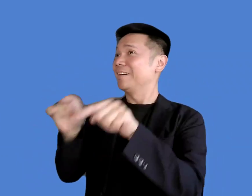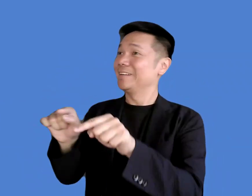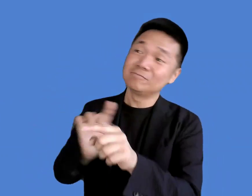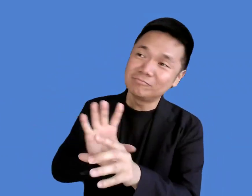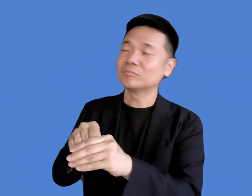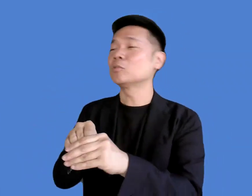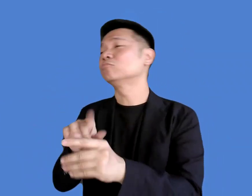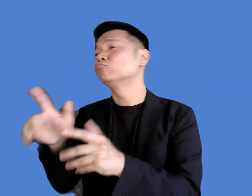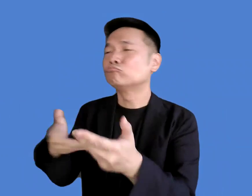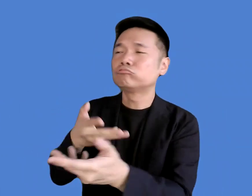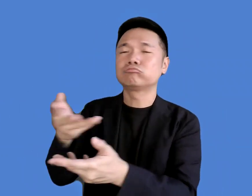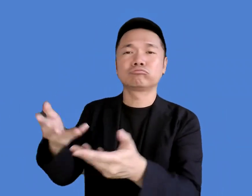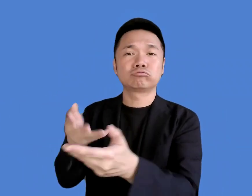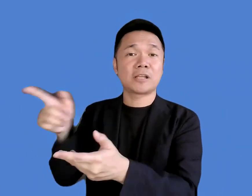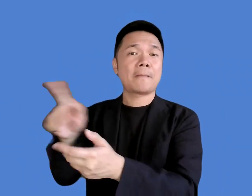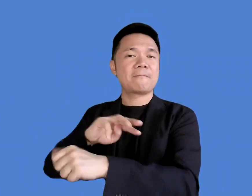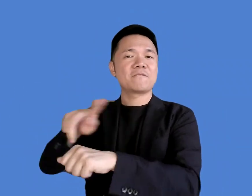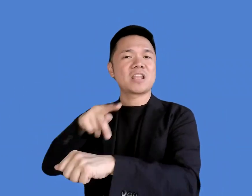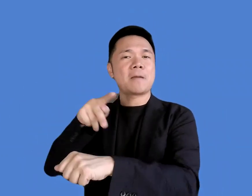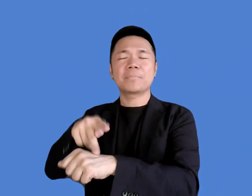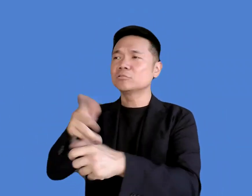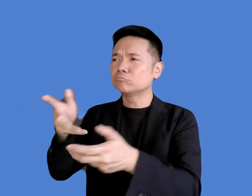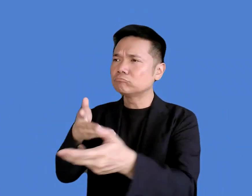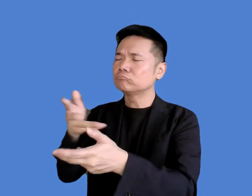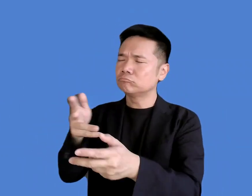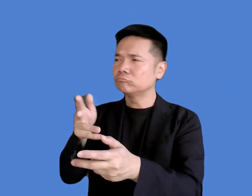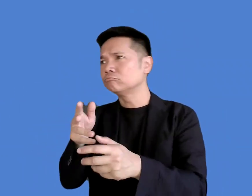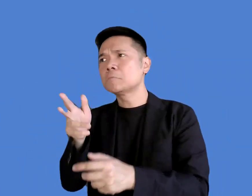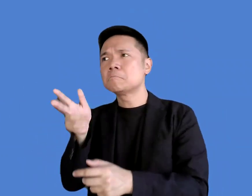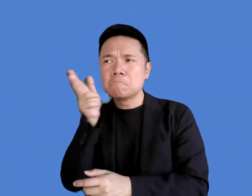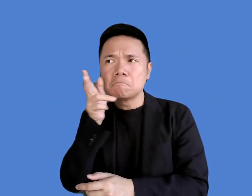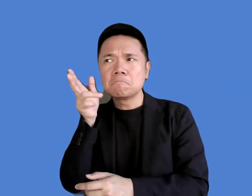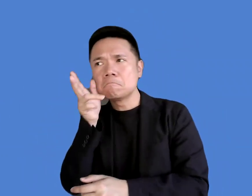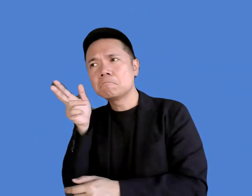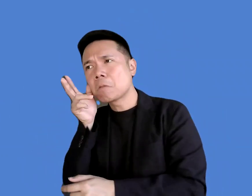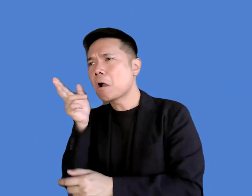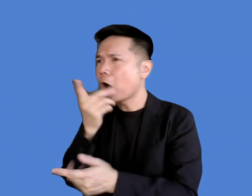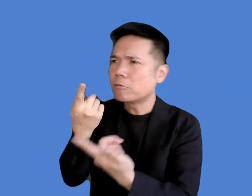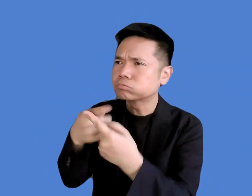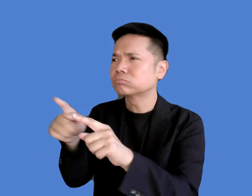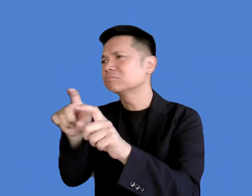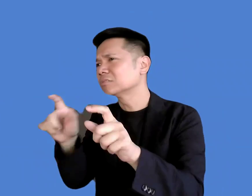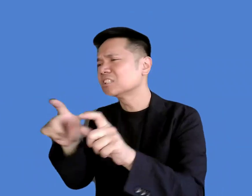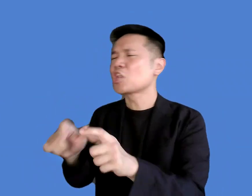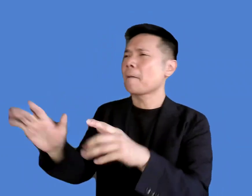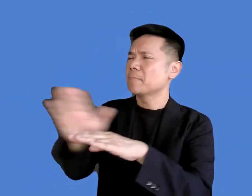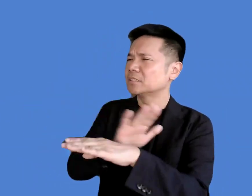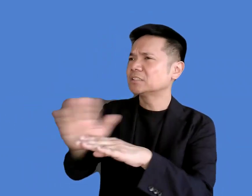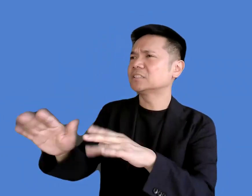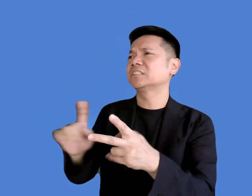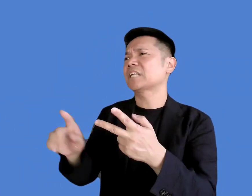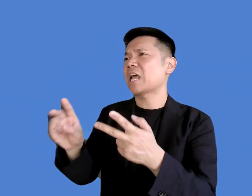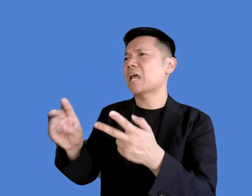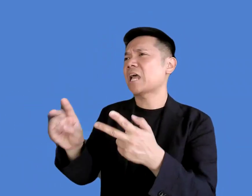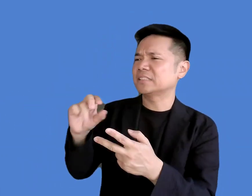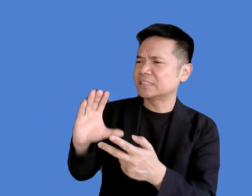amazing insights, actually, and recommendations from industry leaders, social entrepreneurs, multinationals,